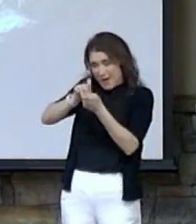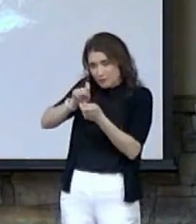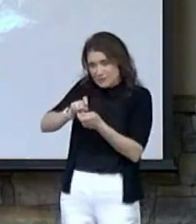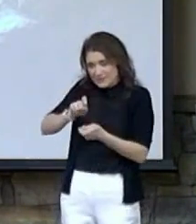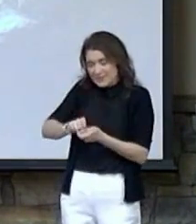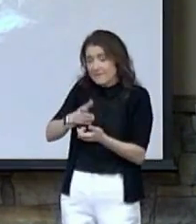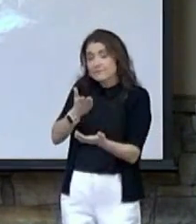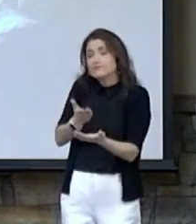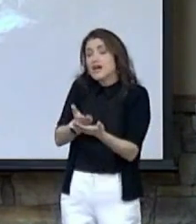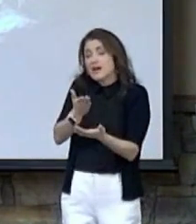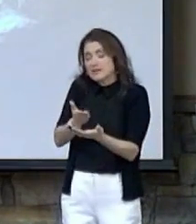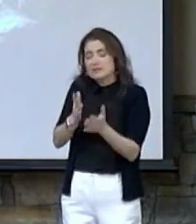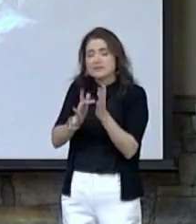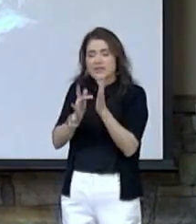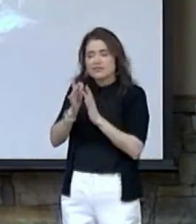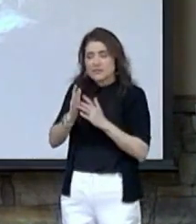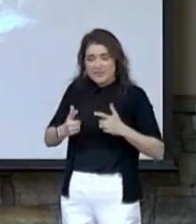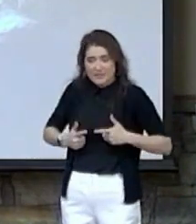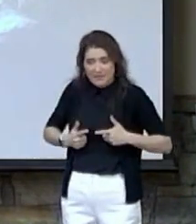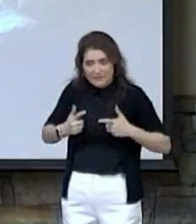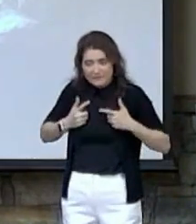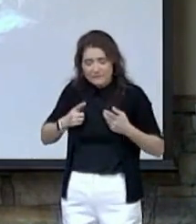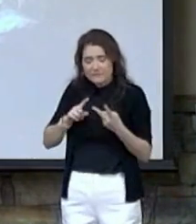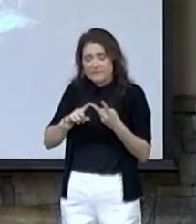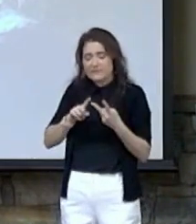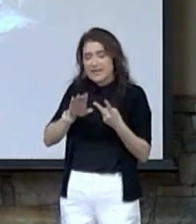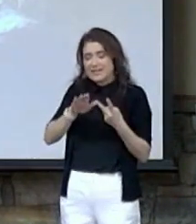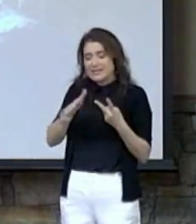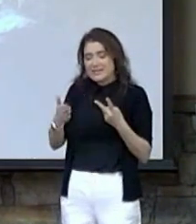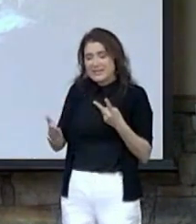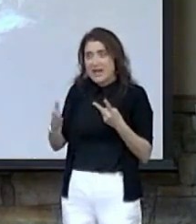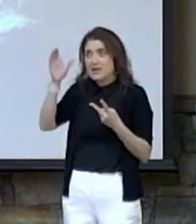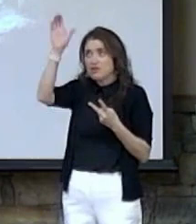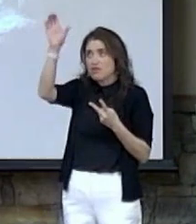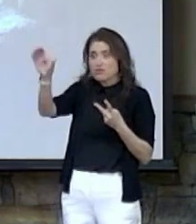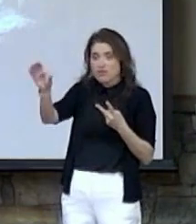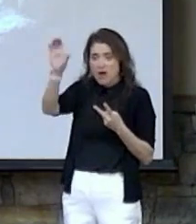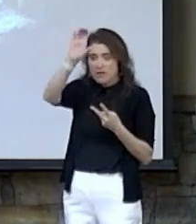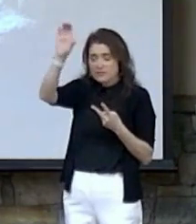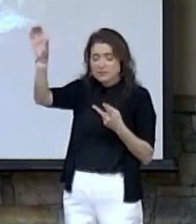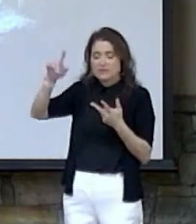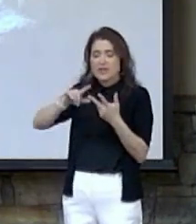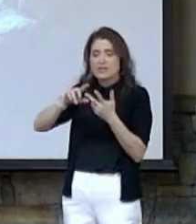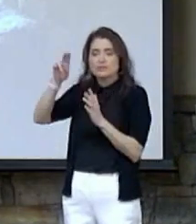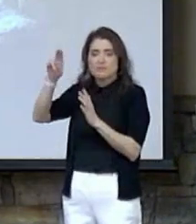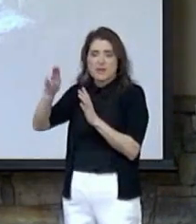lived, that he died on a cross, and that he was buried in a tomb.